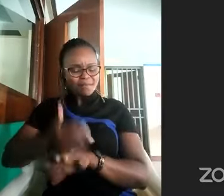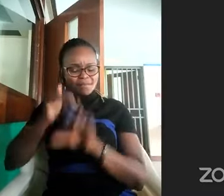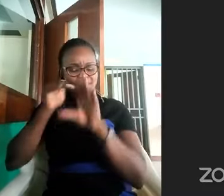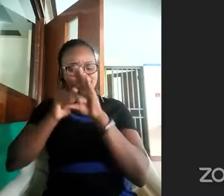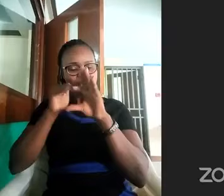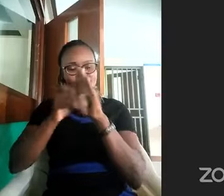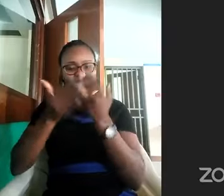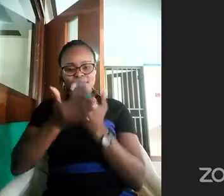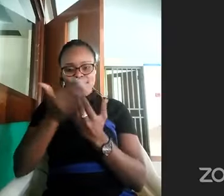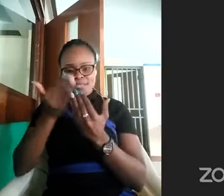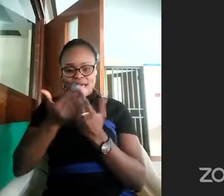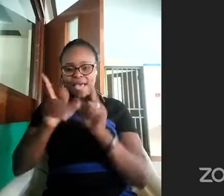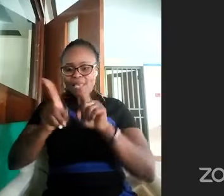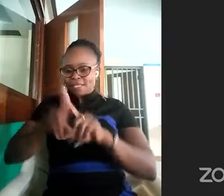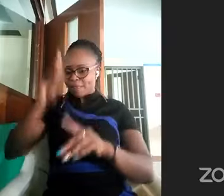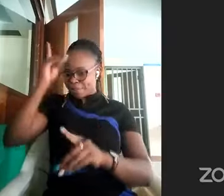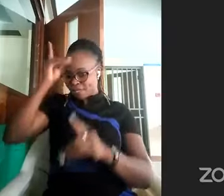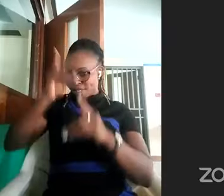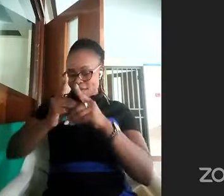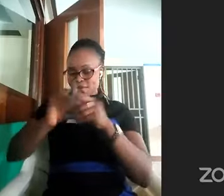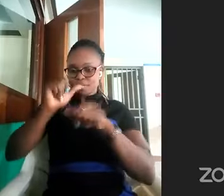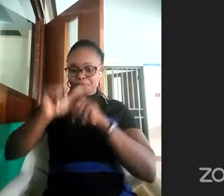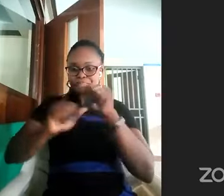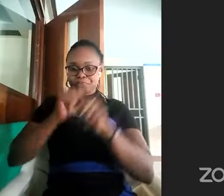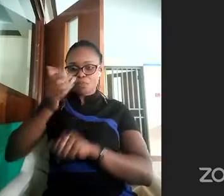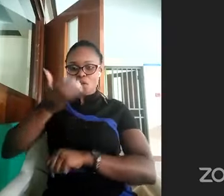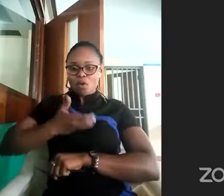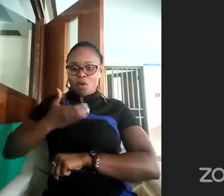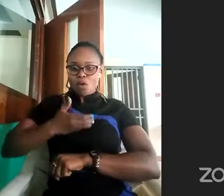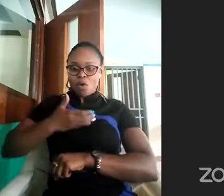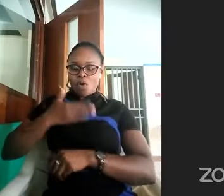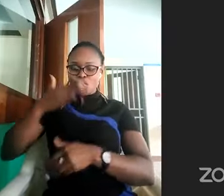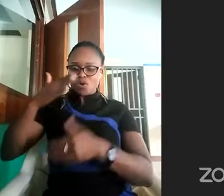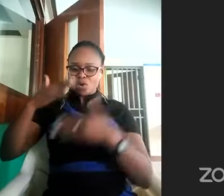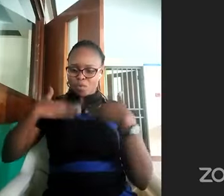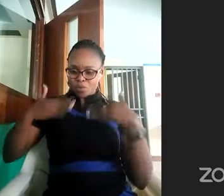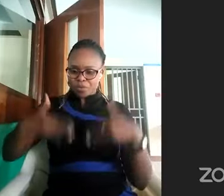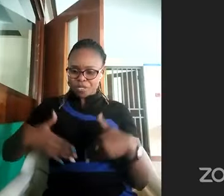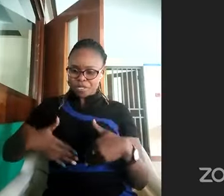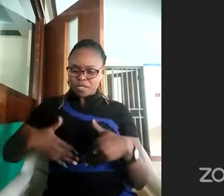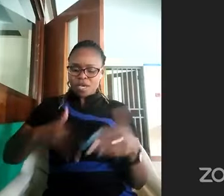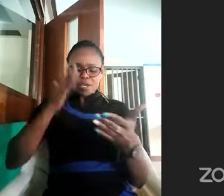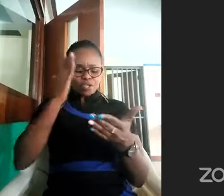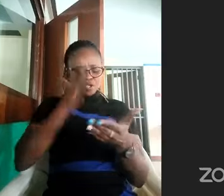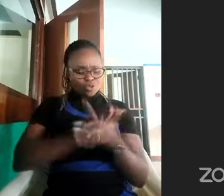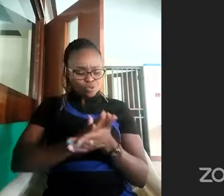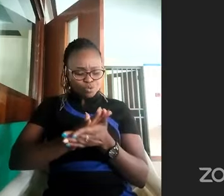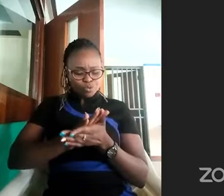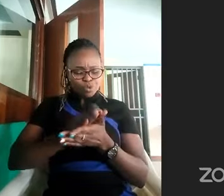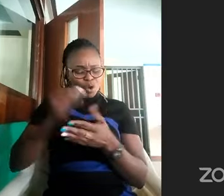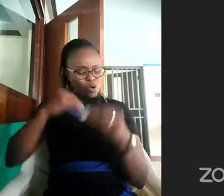bodies. Corruption is like a hidden problem that makes our societies weaker and less fair. For women